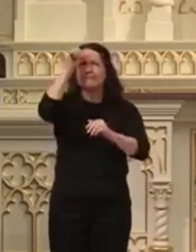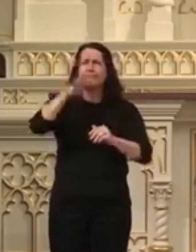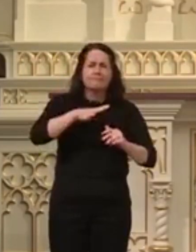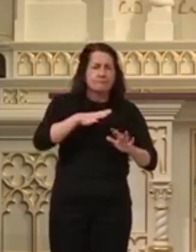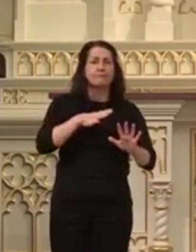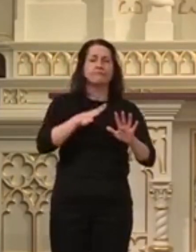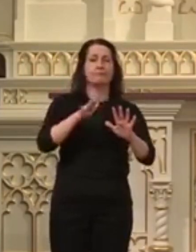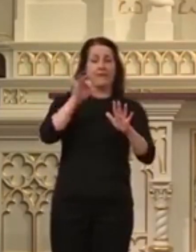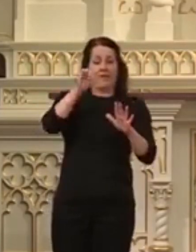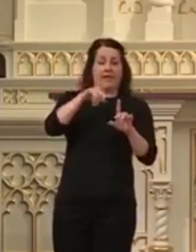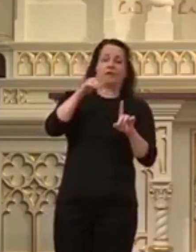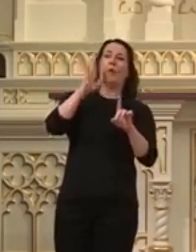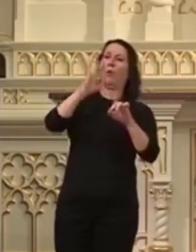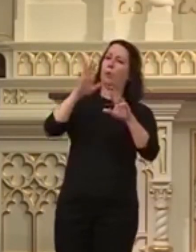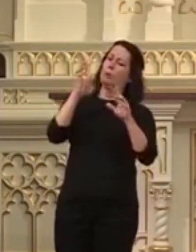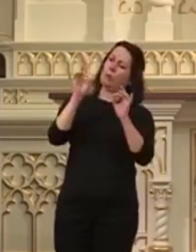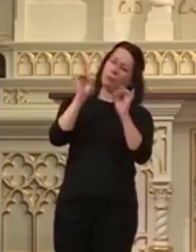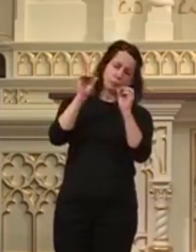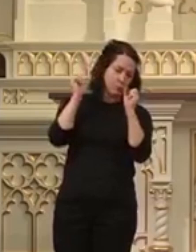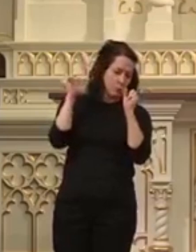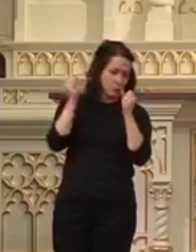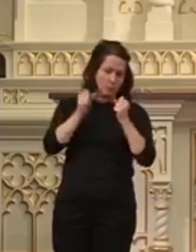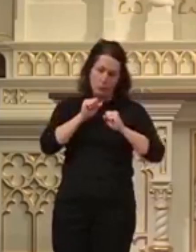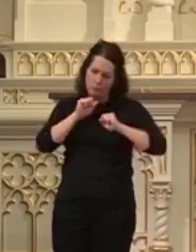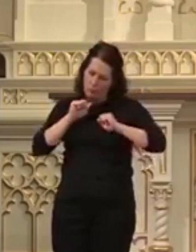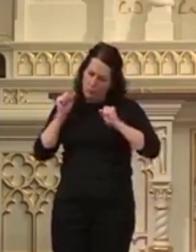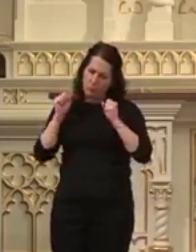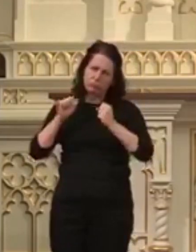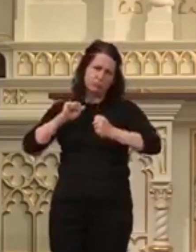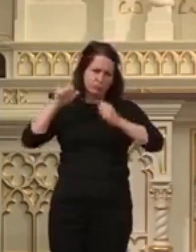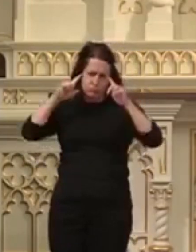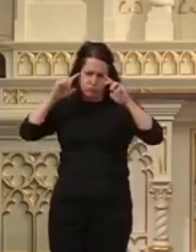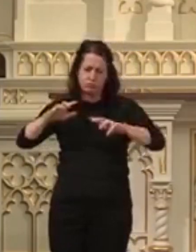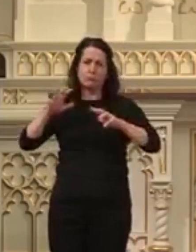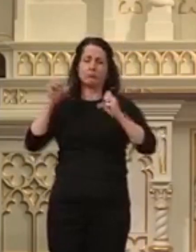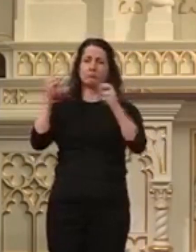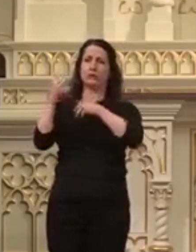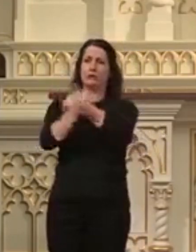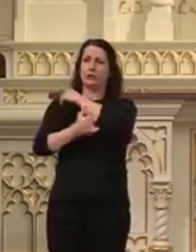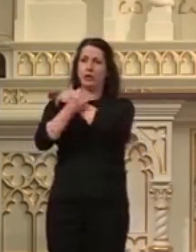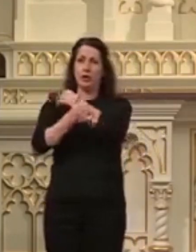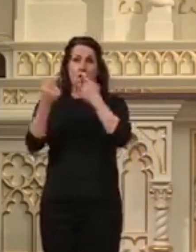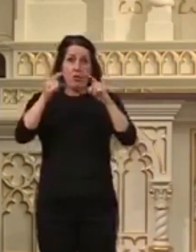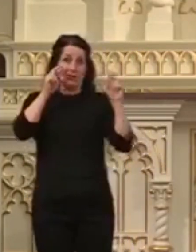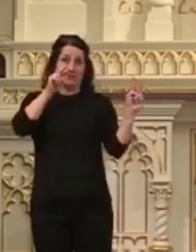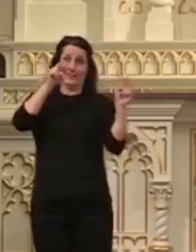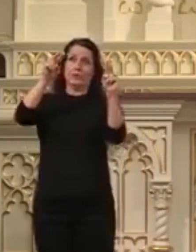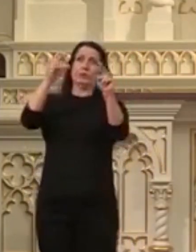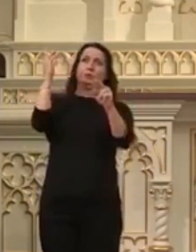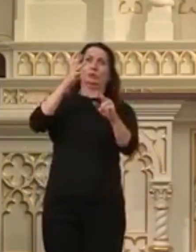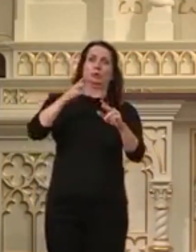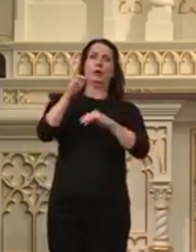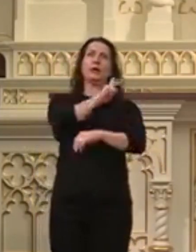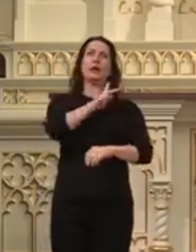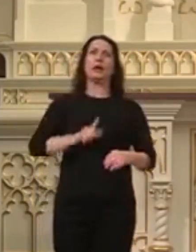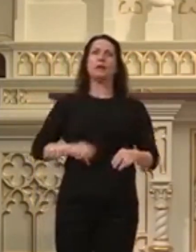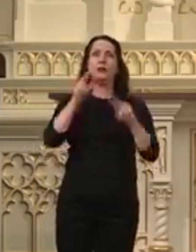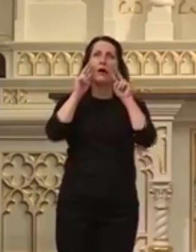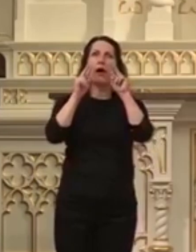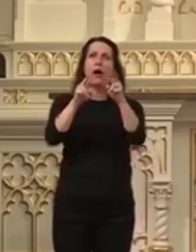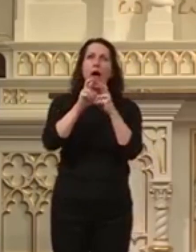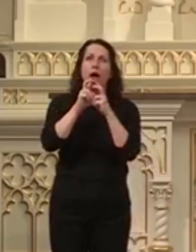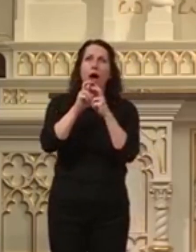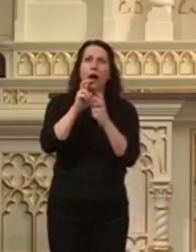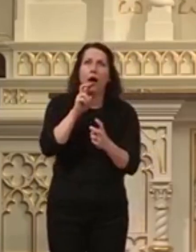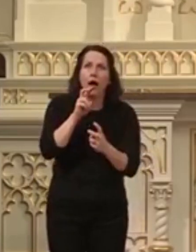many nations. Because of him, kings shall stand speechless. For those who have not